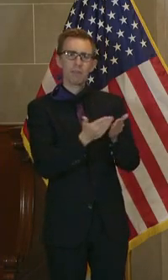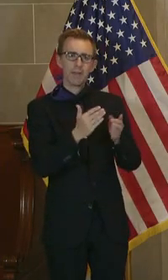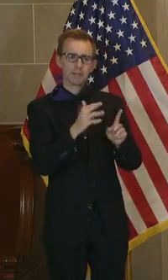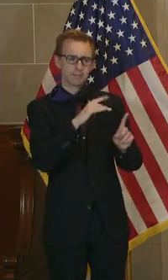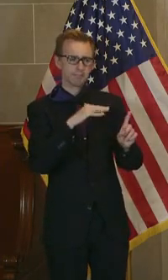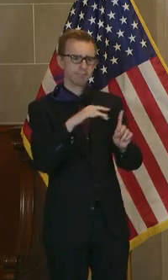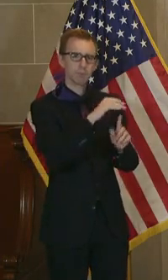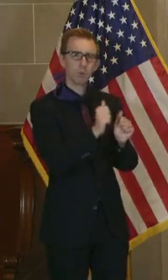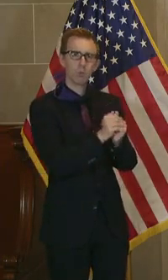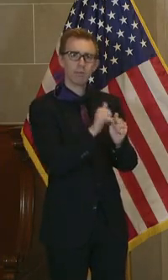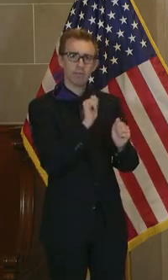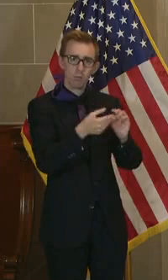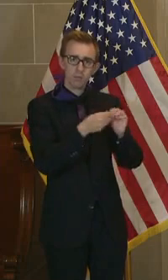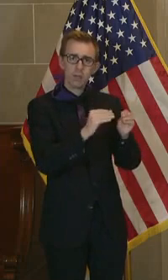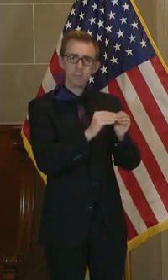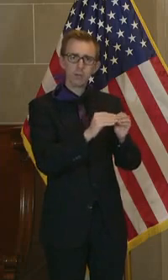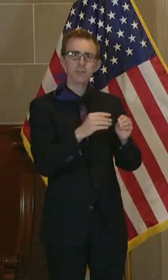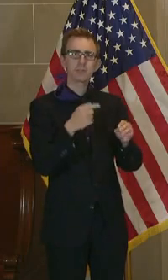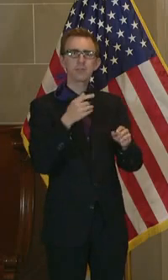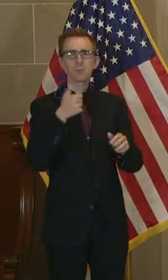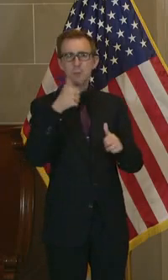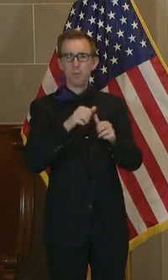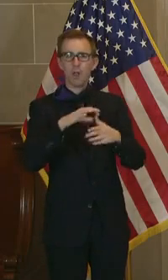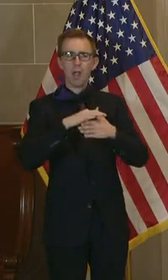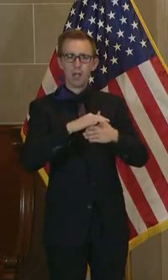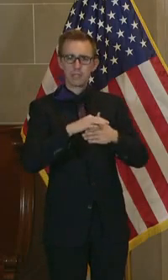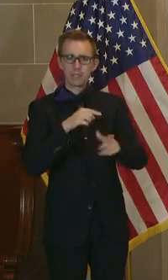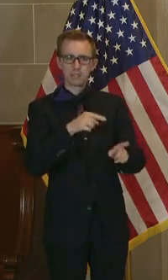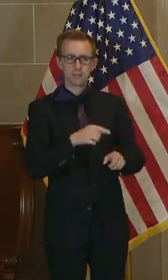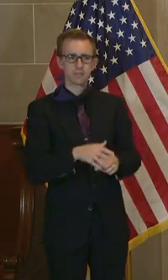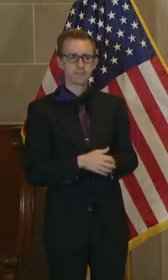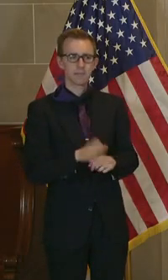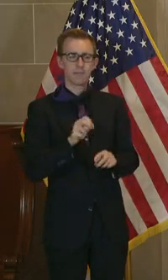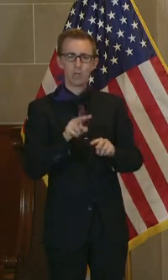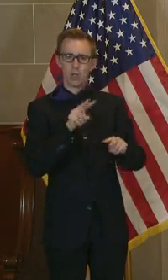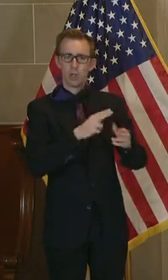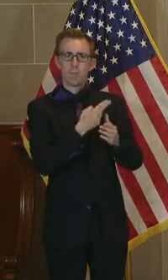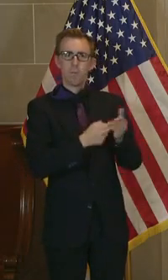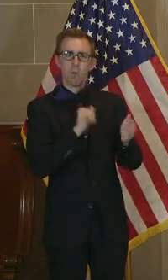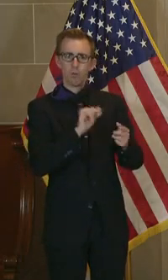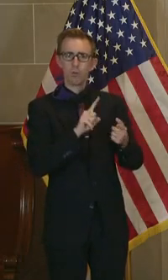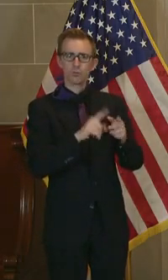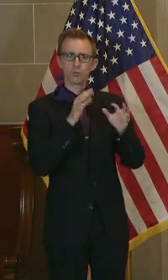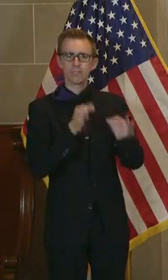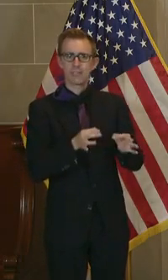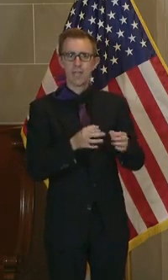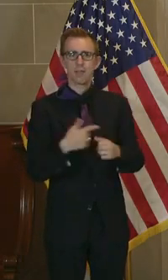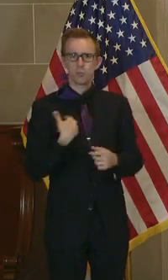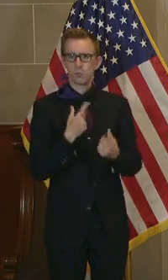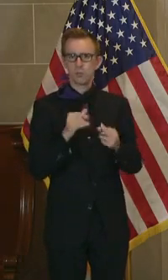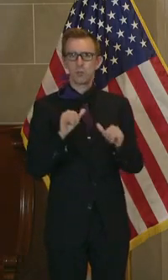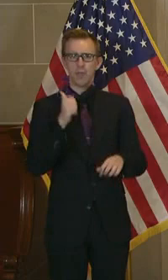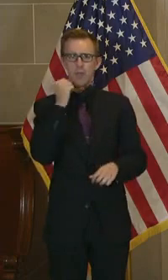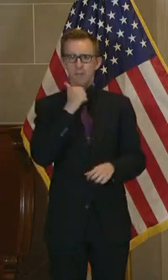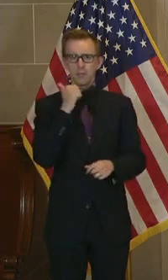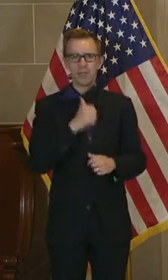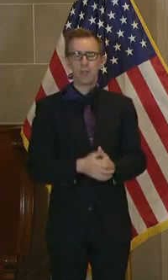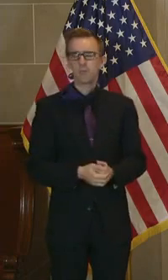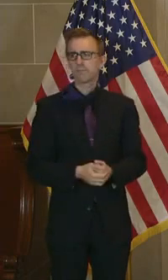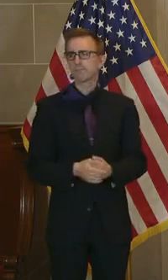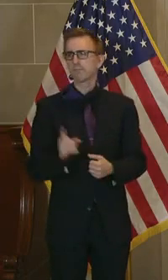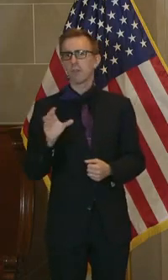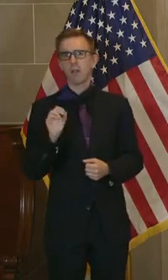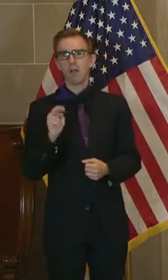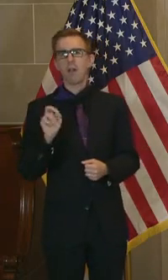with the positive numbers of what's going on. I think you have to look at both those to be able to make decisions, and we do that every day.